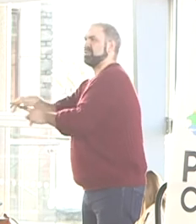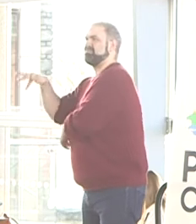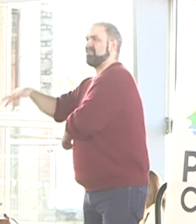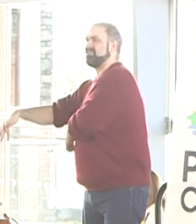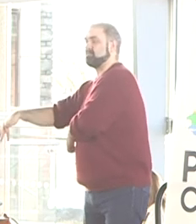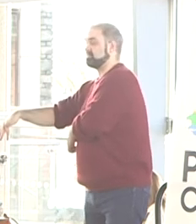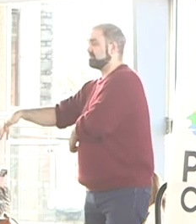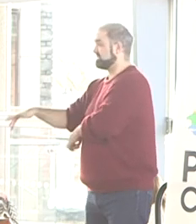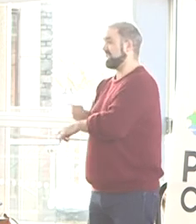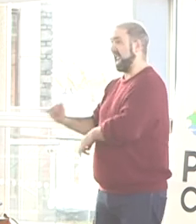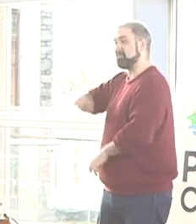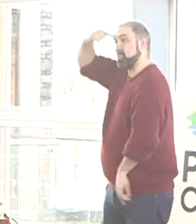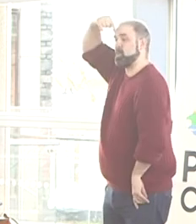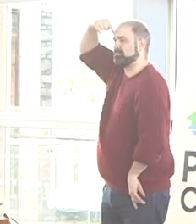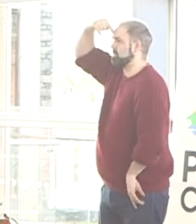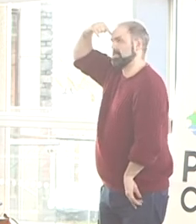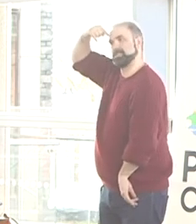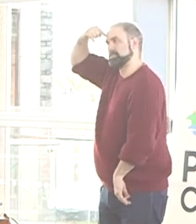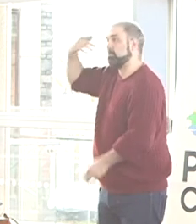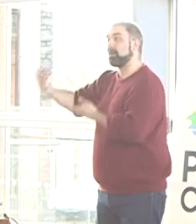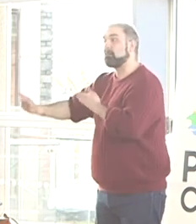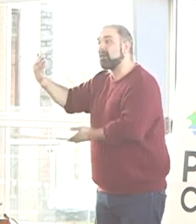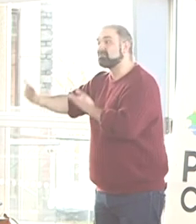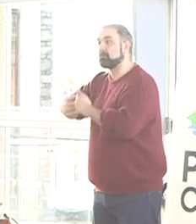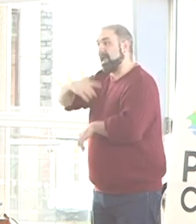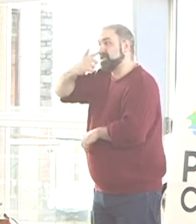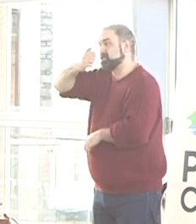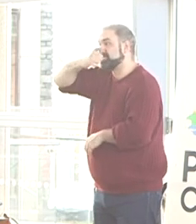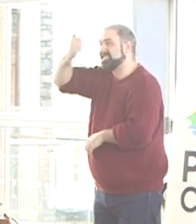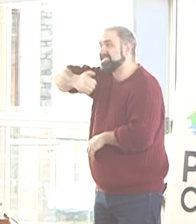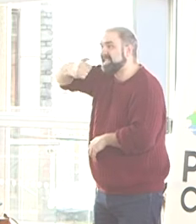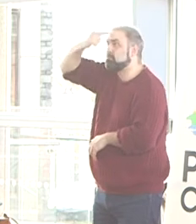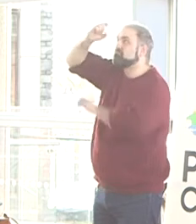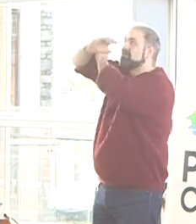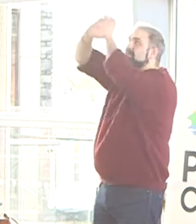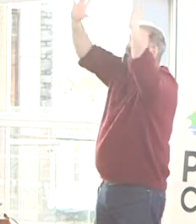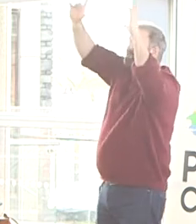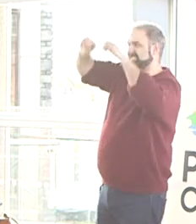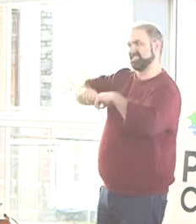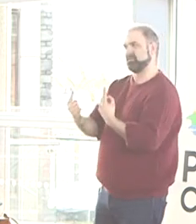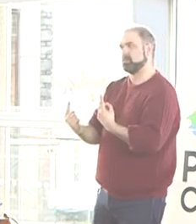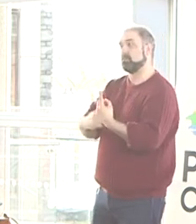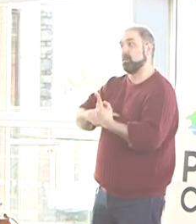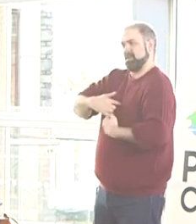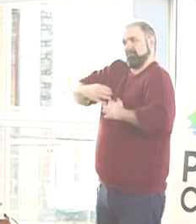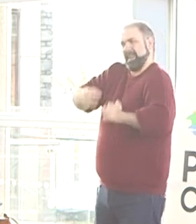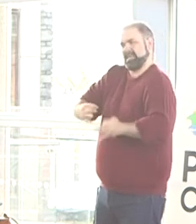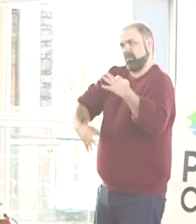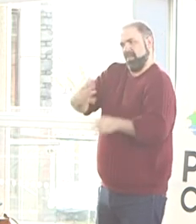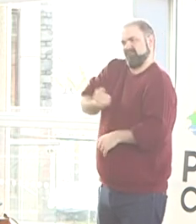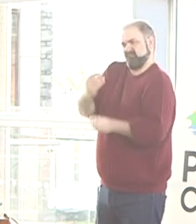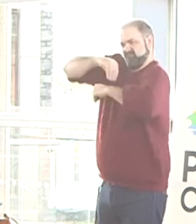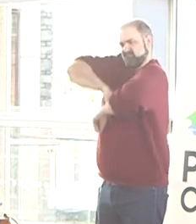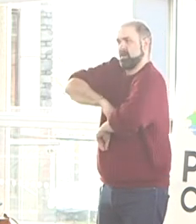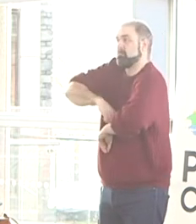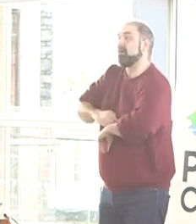completely wrong. It's a completely stupid comparison. But when you're 16, things are a bit different. So I was political anyway, and I come